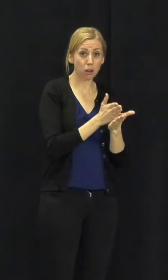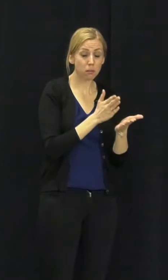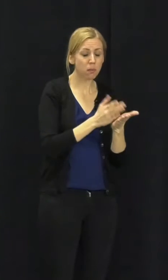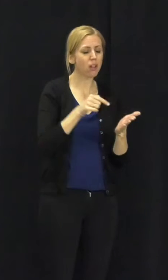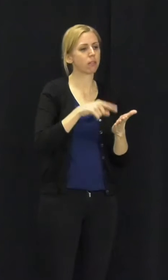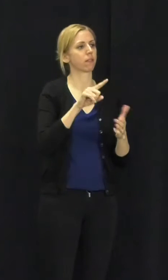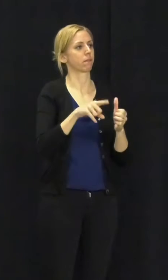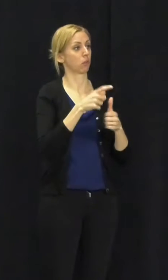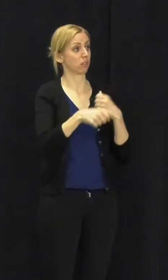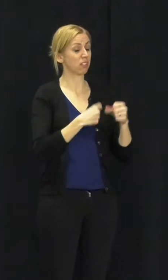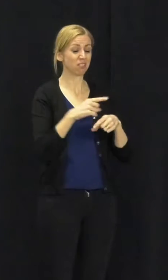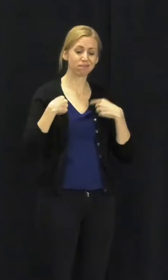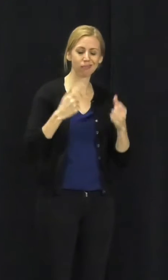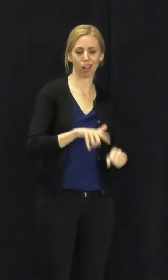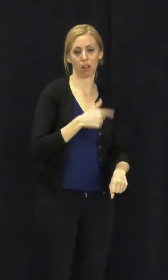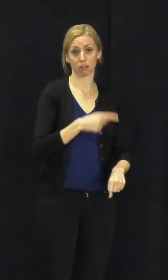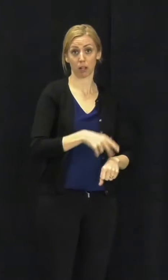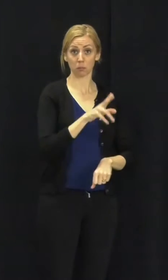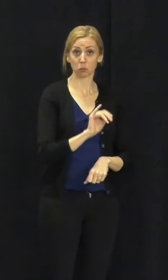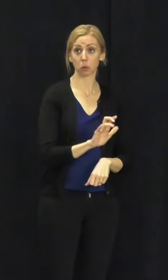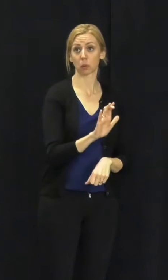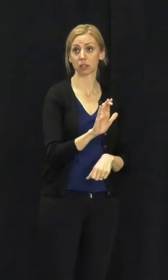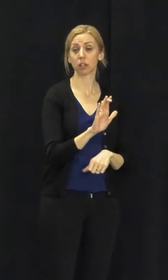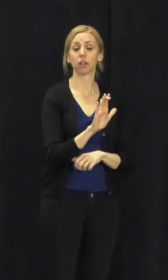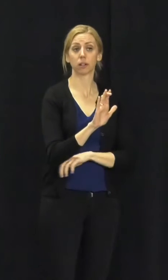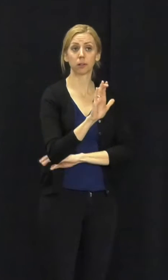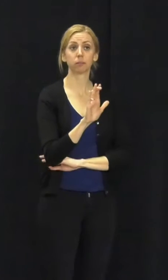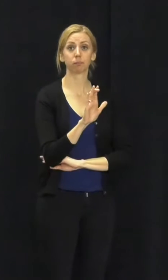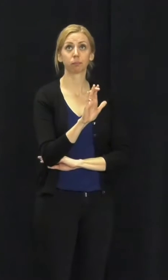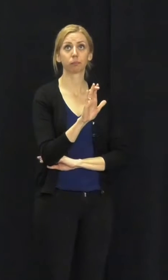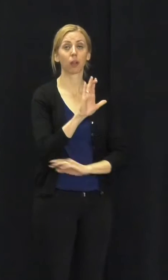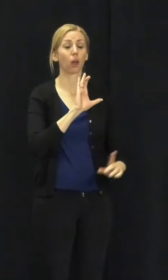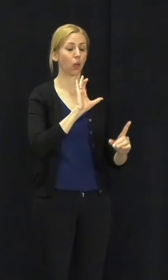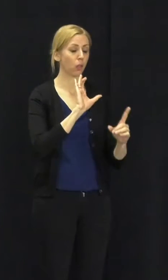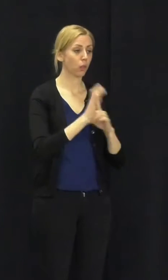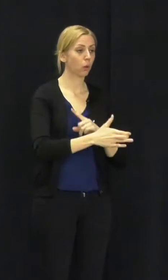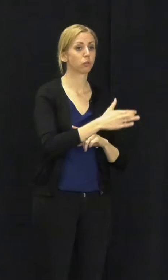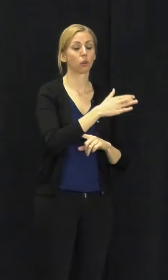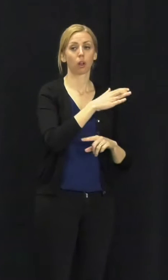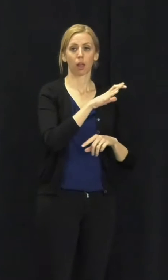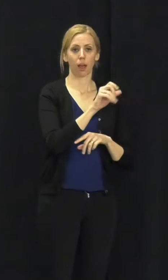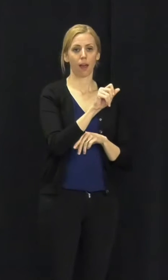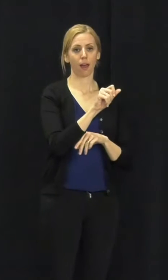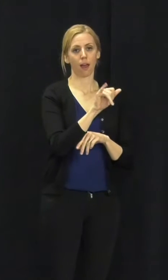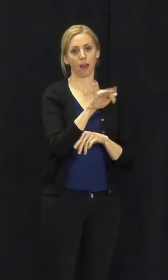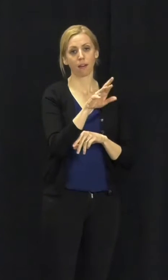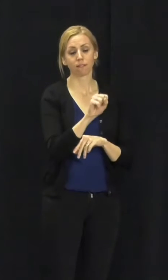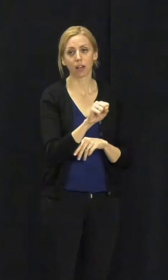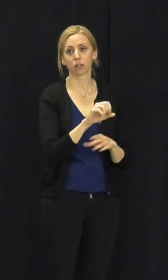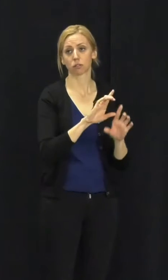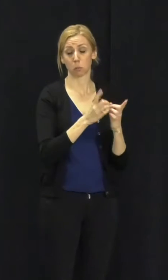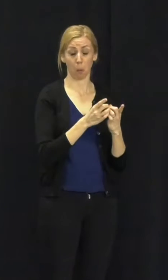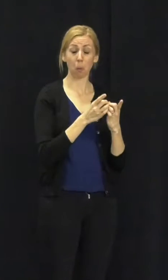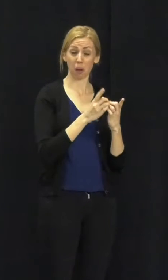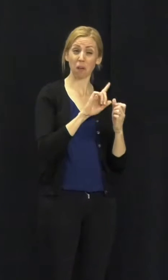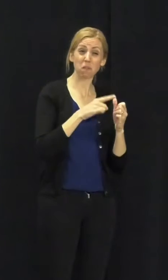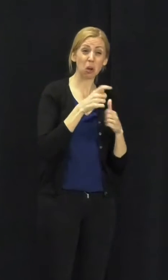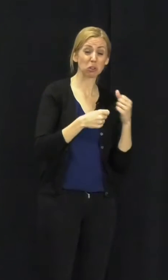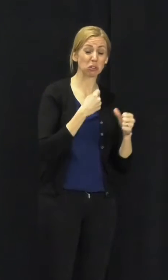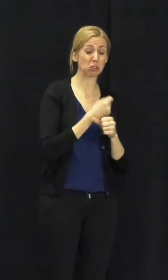and tight. We need your support. We want to help your institution and organization